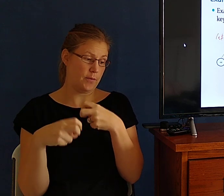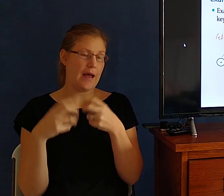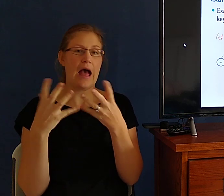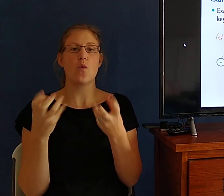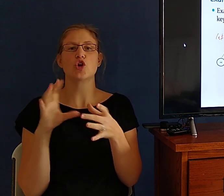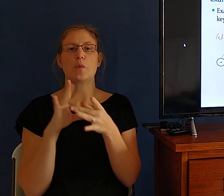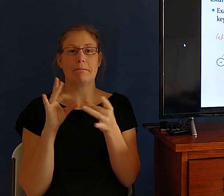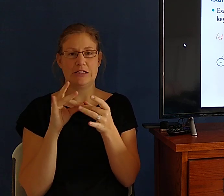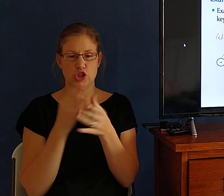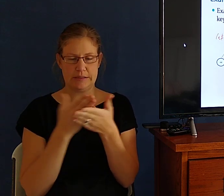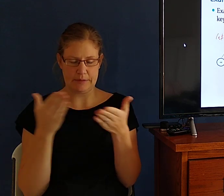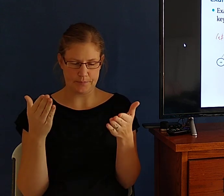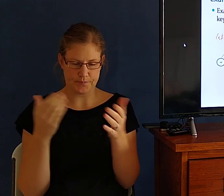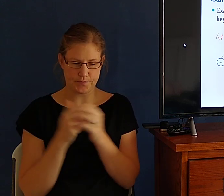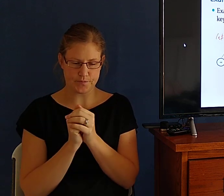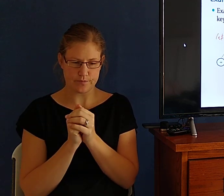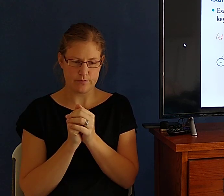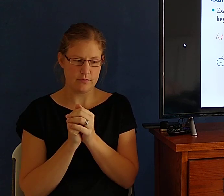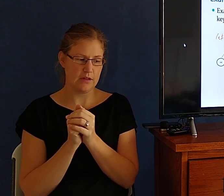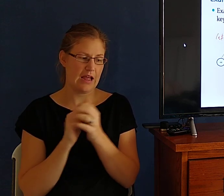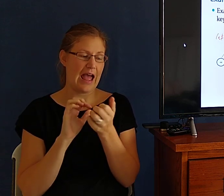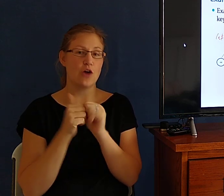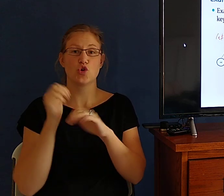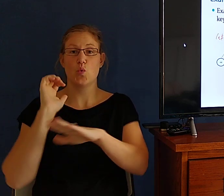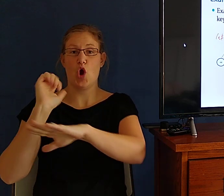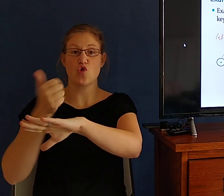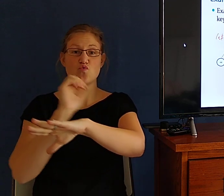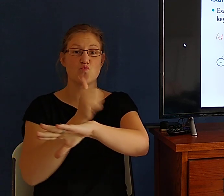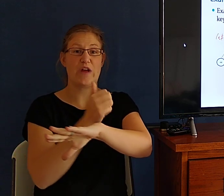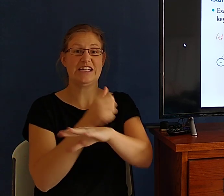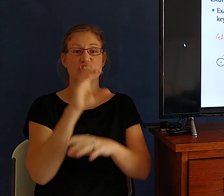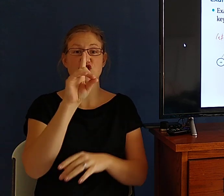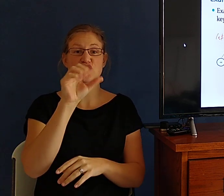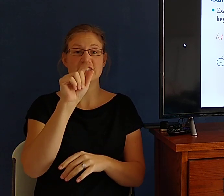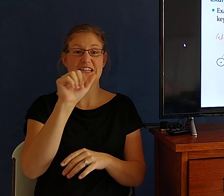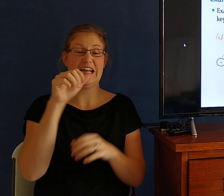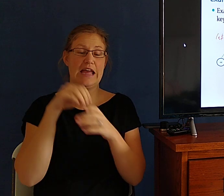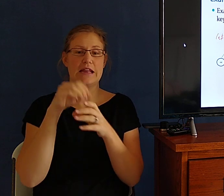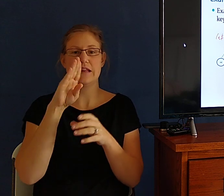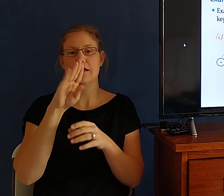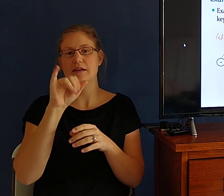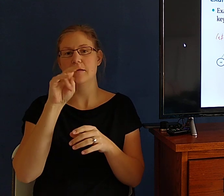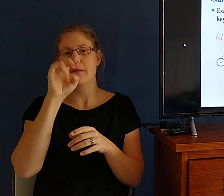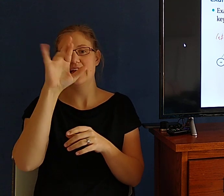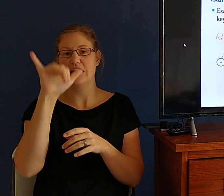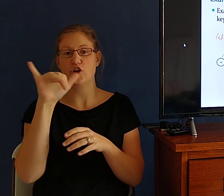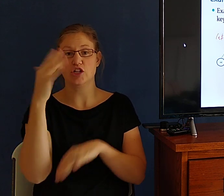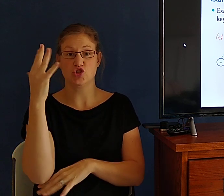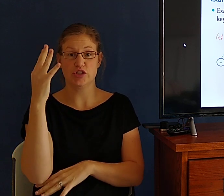mention something. So how to arrange the data in binary tree? We have, okay, let's start from the